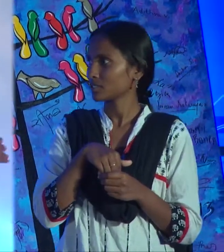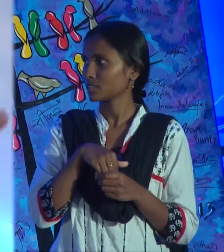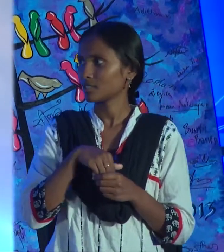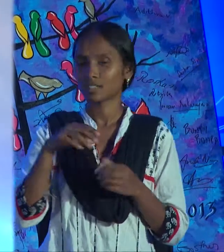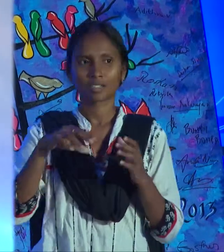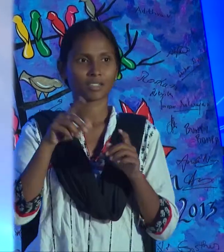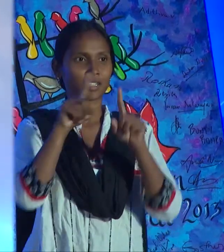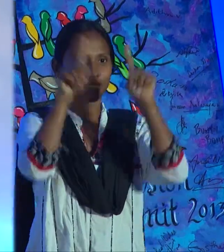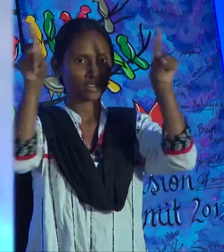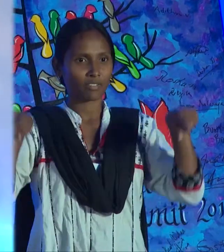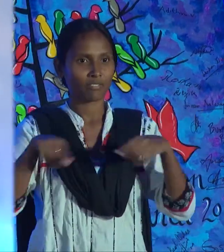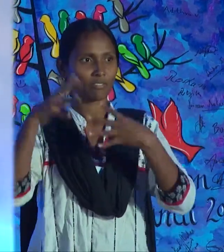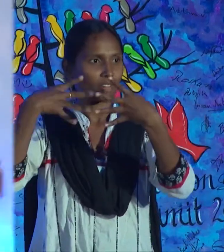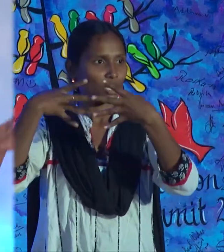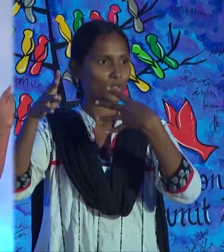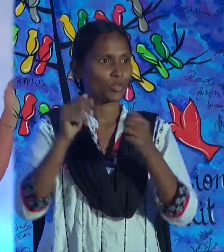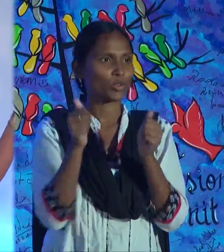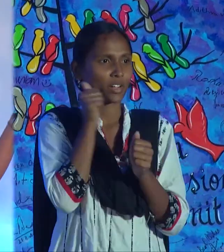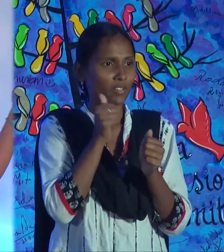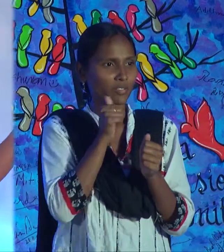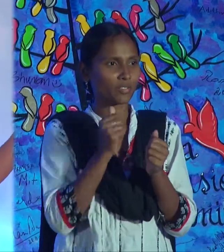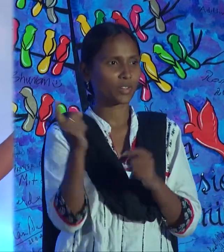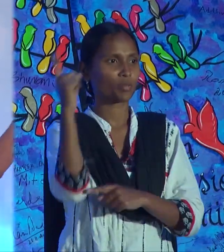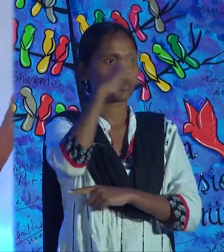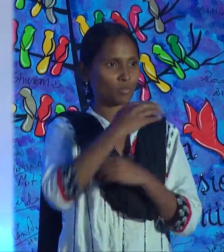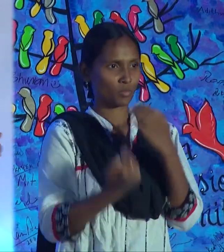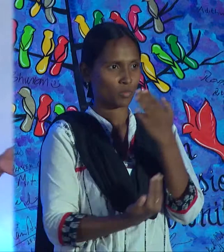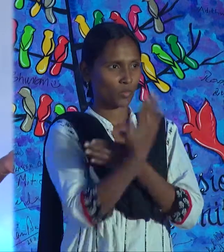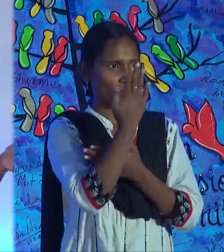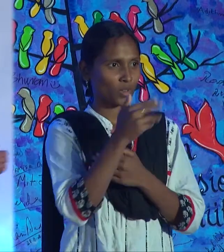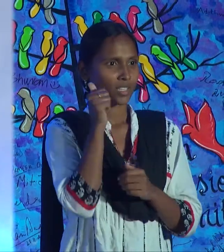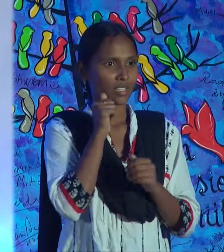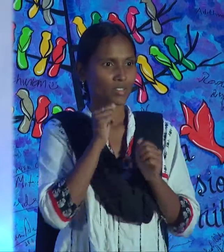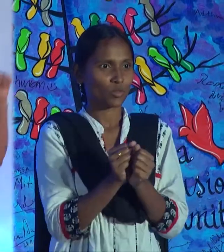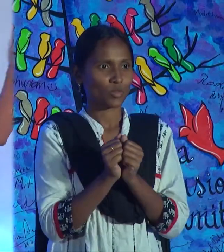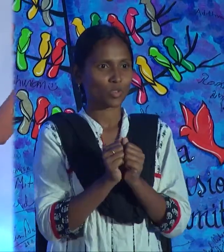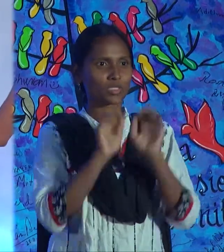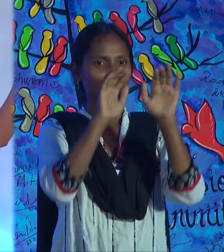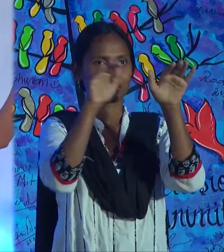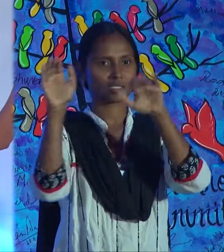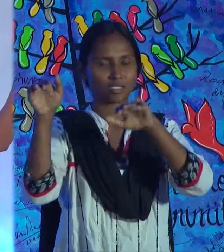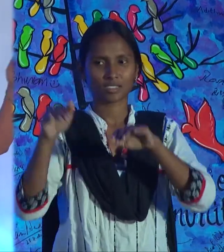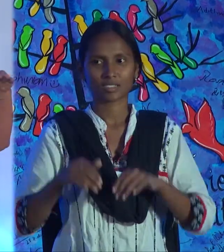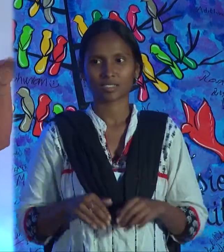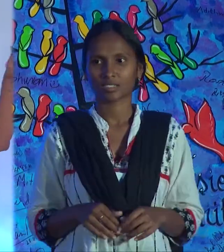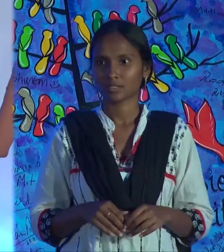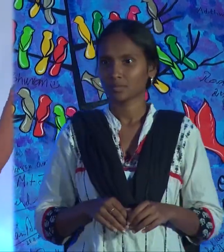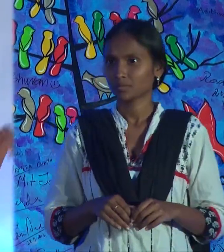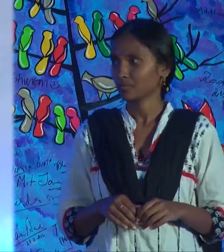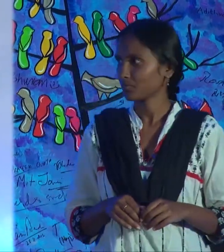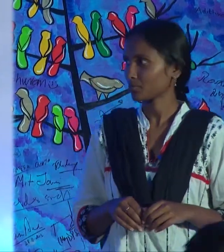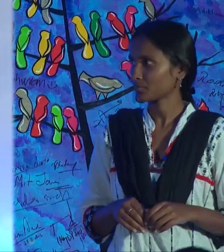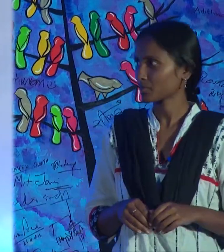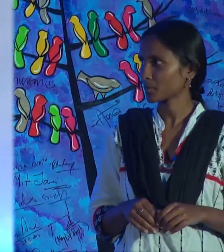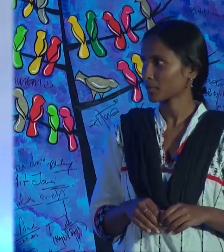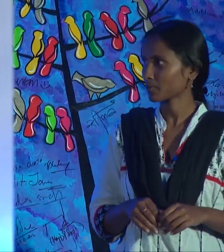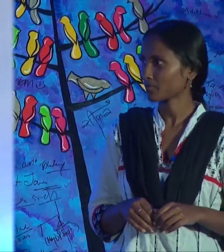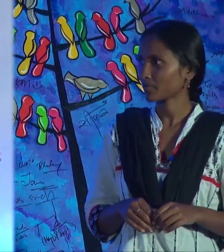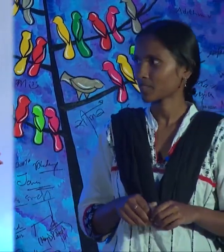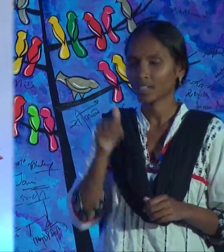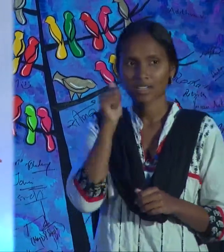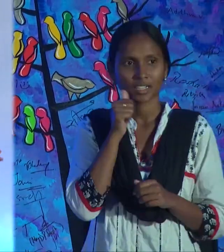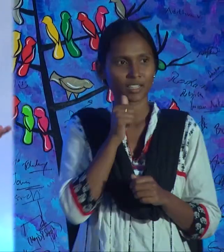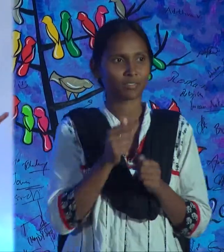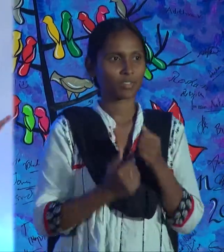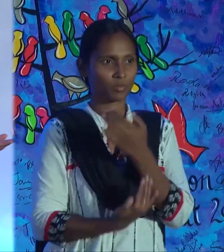out of the window every morning. The neighbor lady washes her clothes and she's drying them on the terrace. And